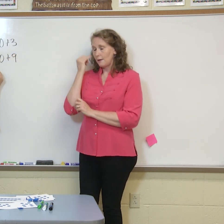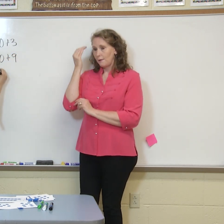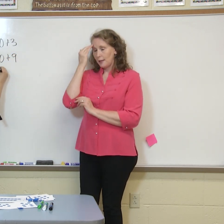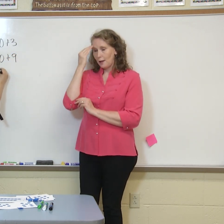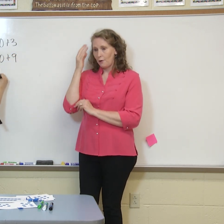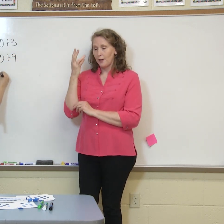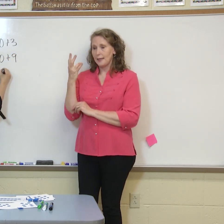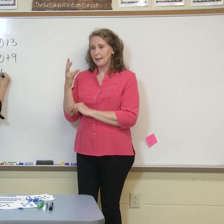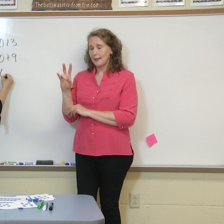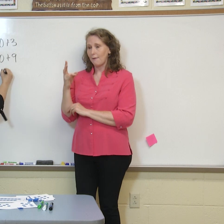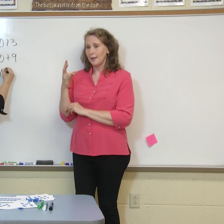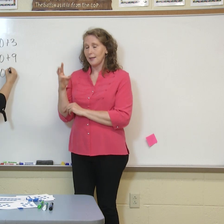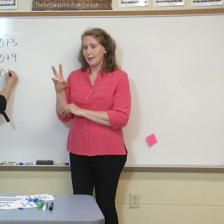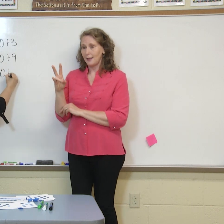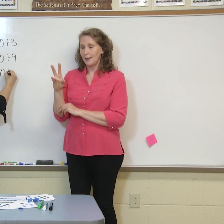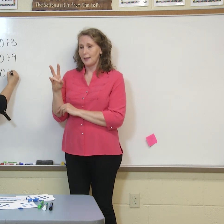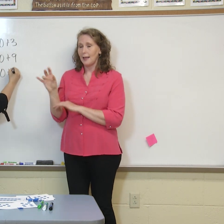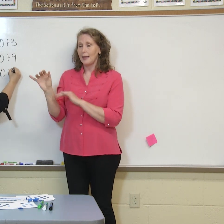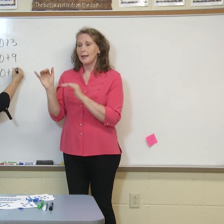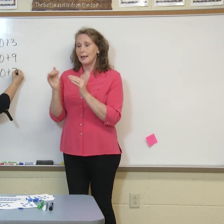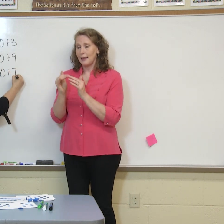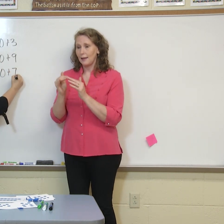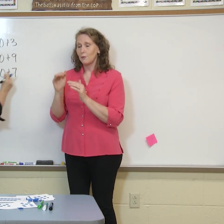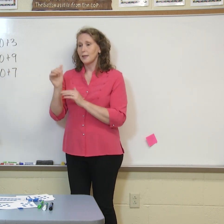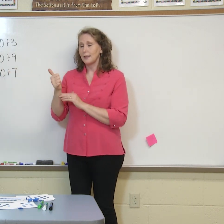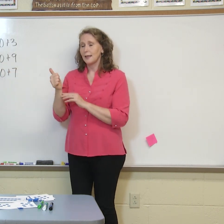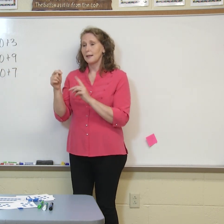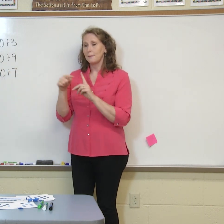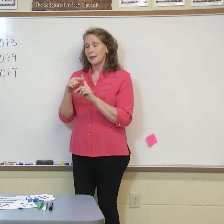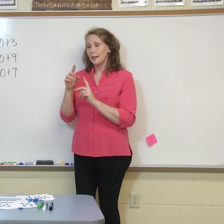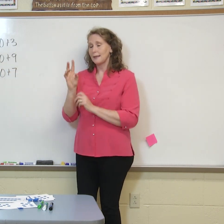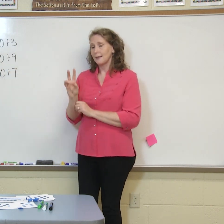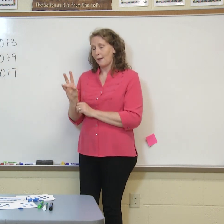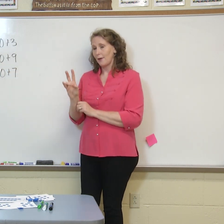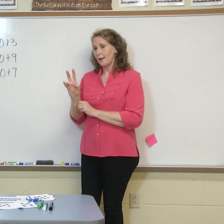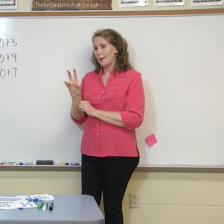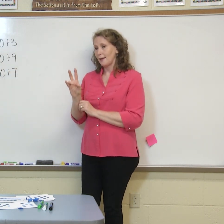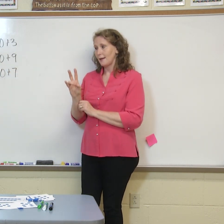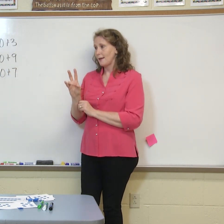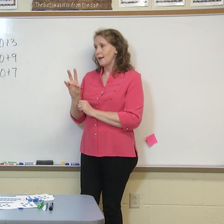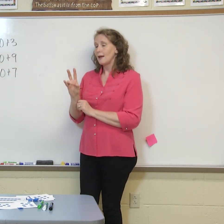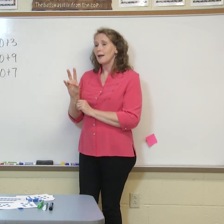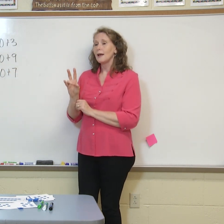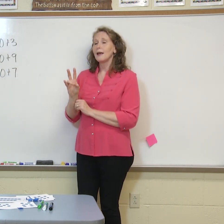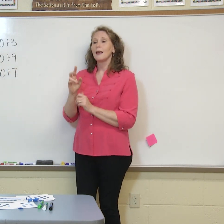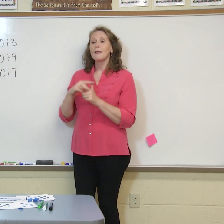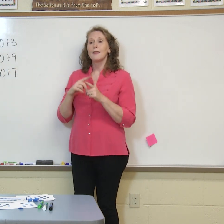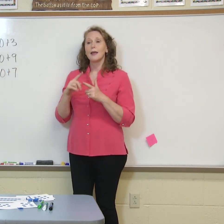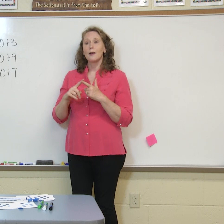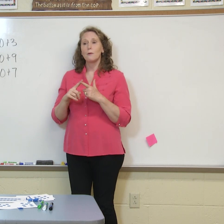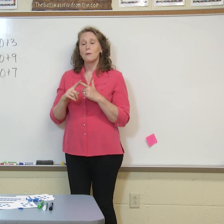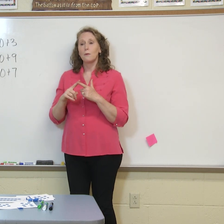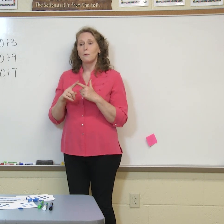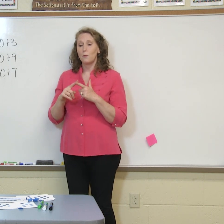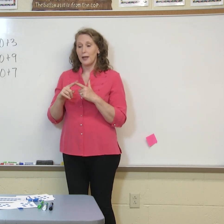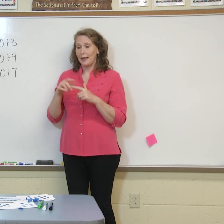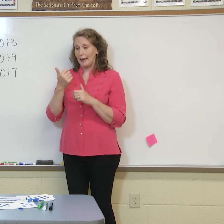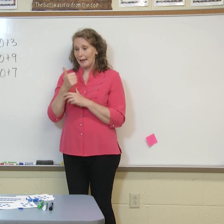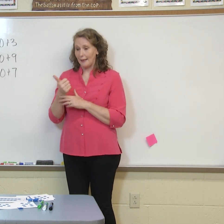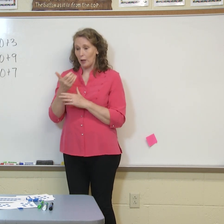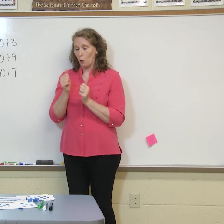that 17 is the same as 10 and 7, then we can make combinations of